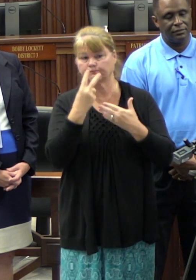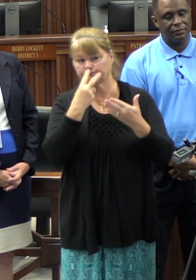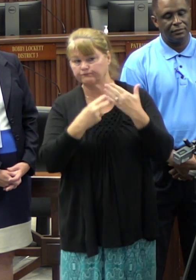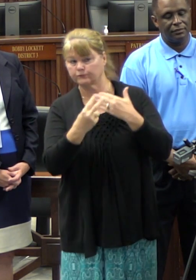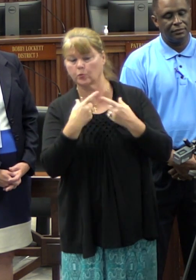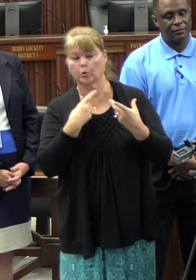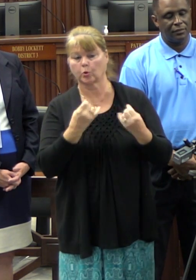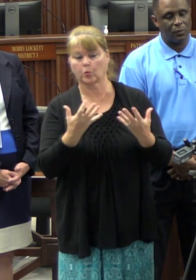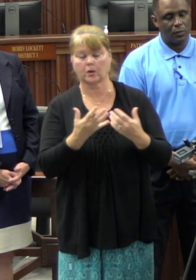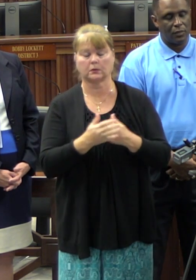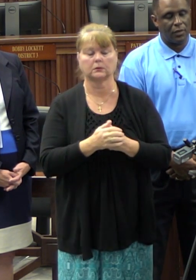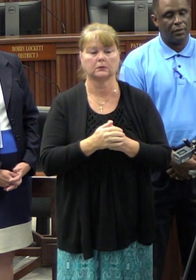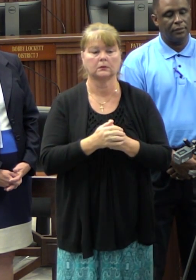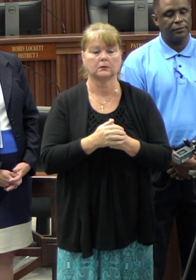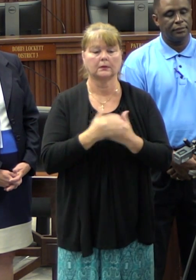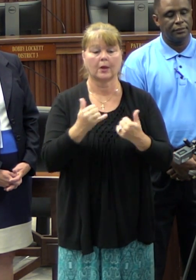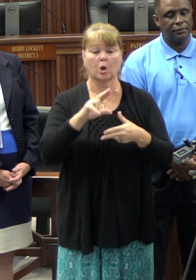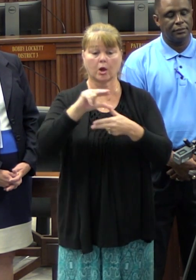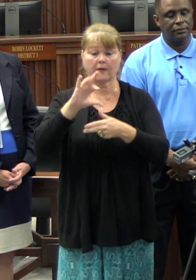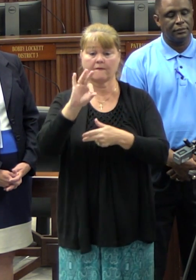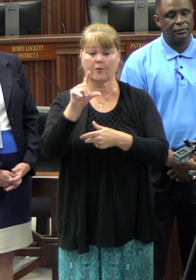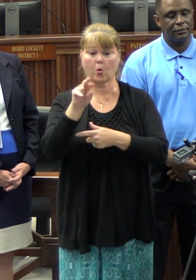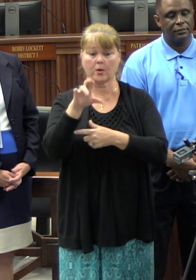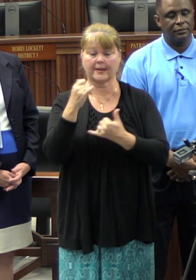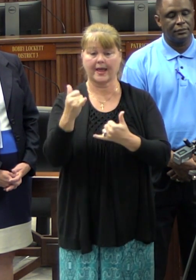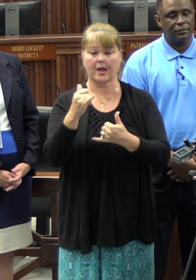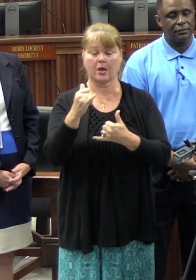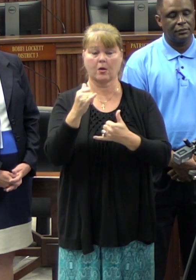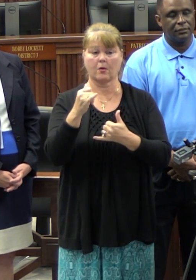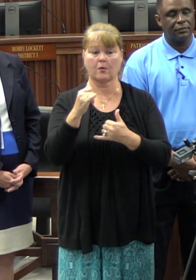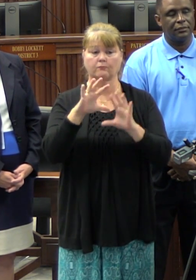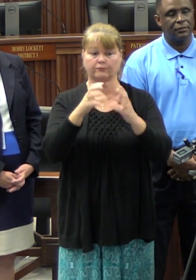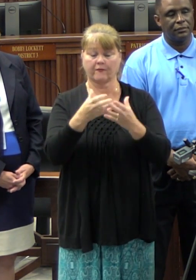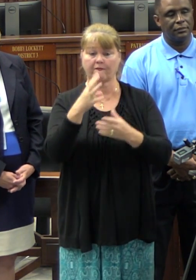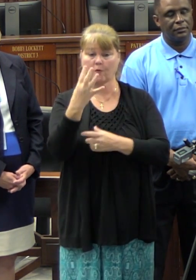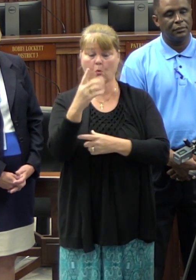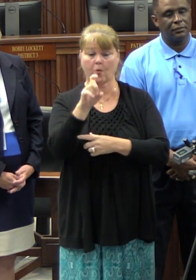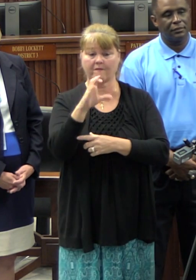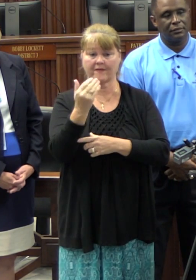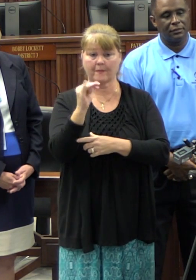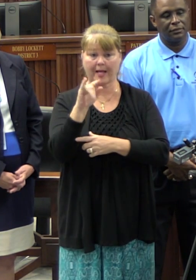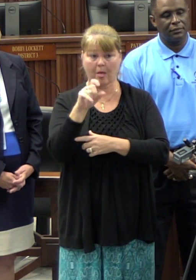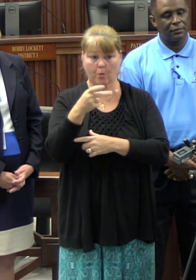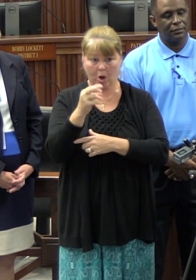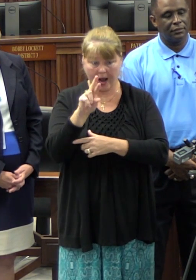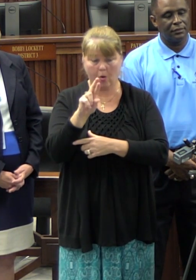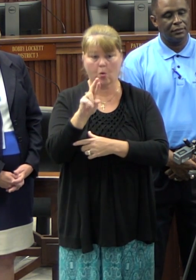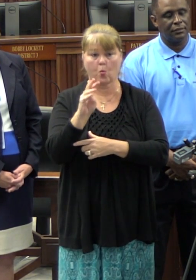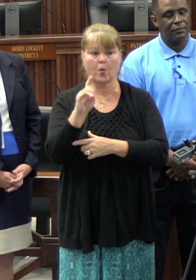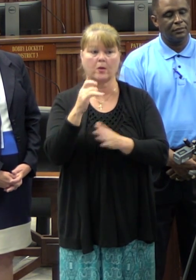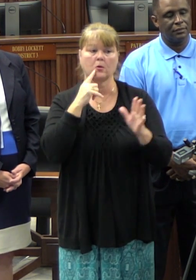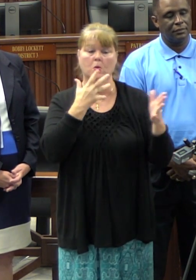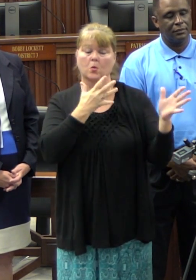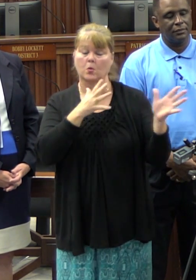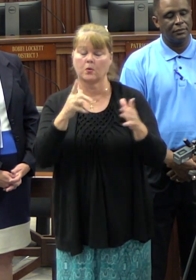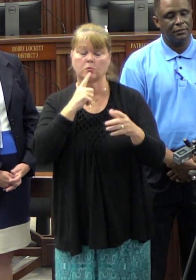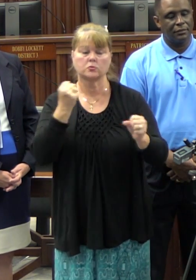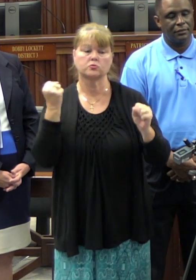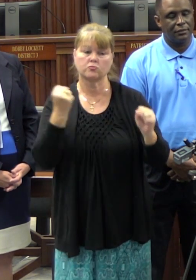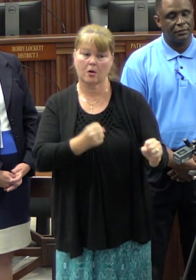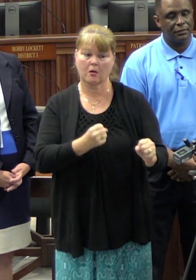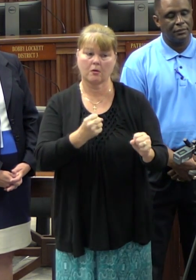goes. Right now, Hurricane Florence is a Category 4 storm. It's got 115-mile-an-hour winds. It's a very